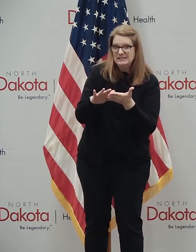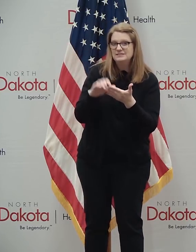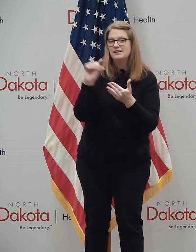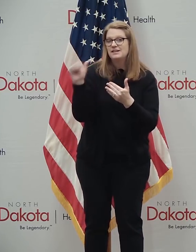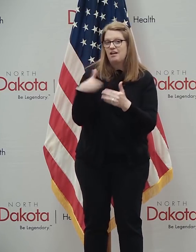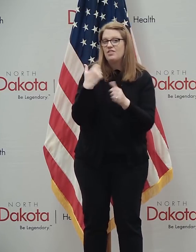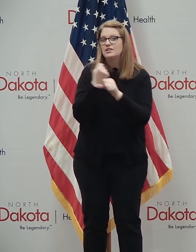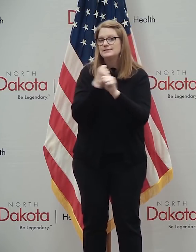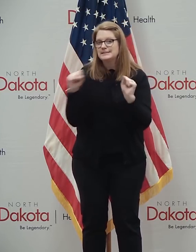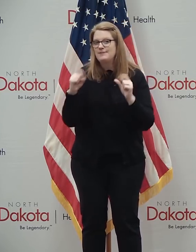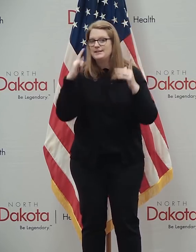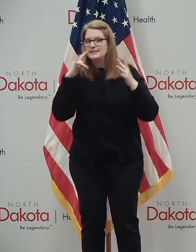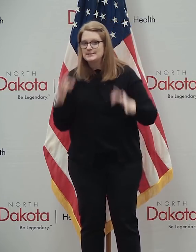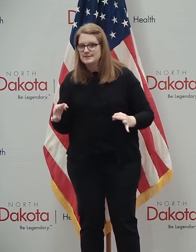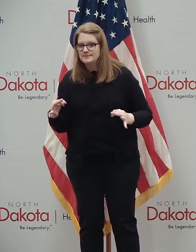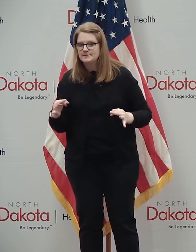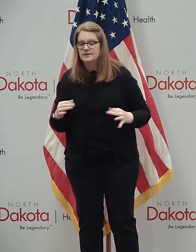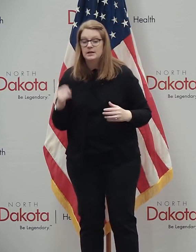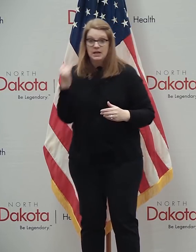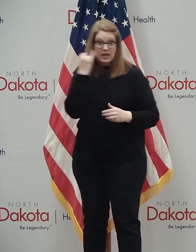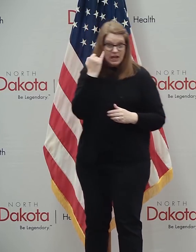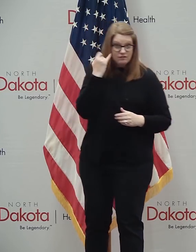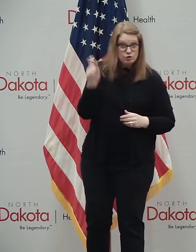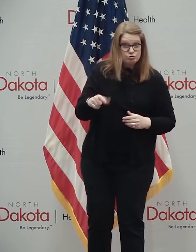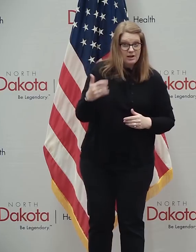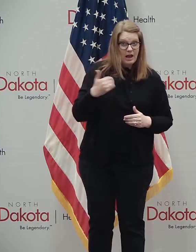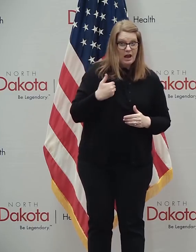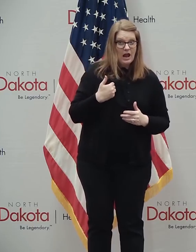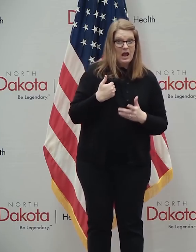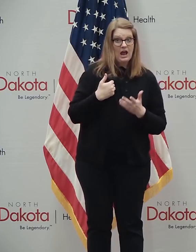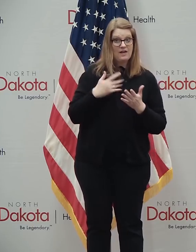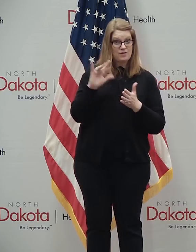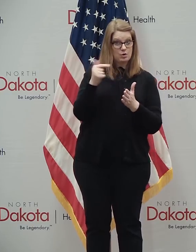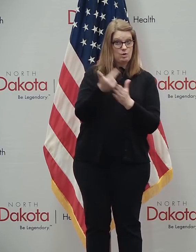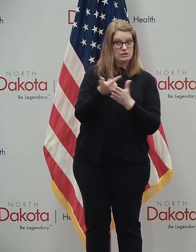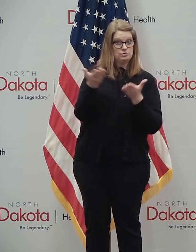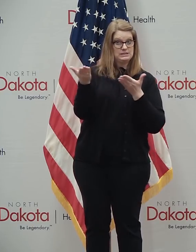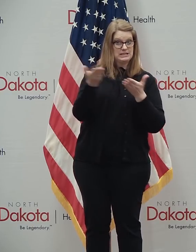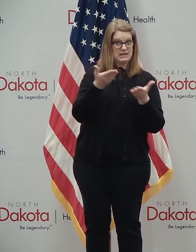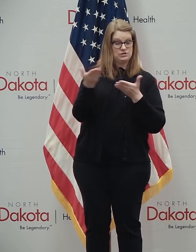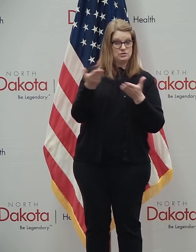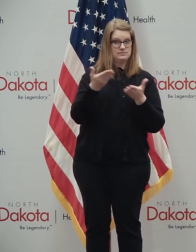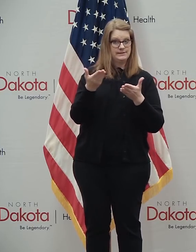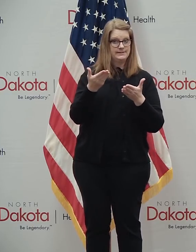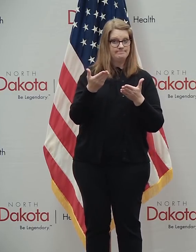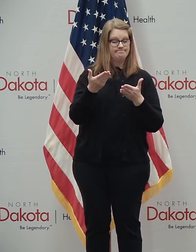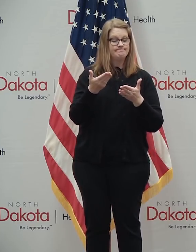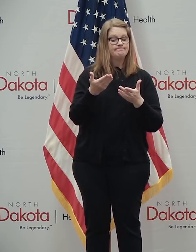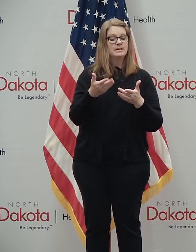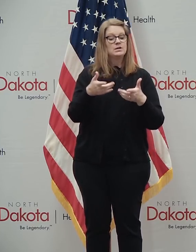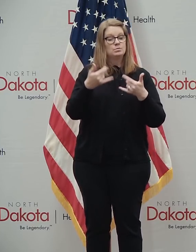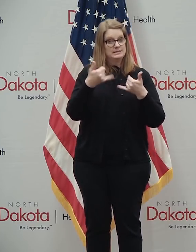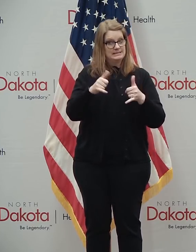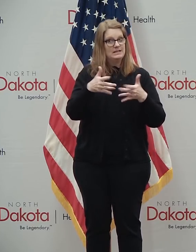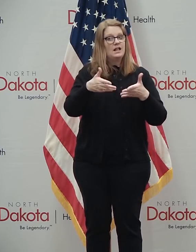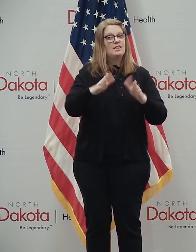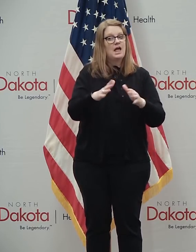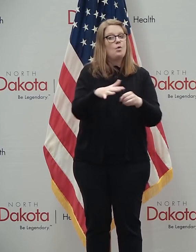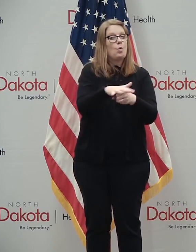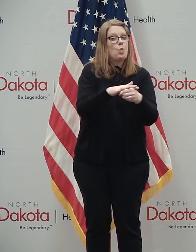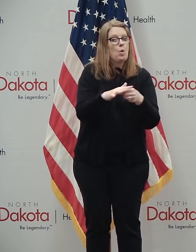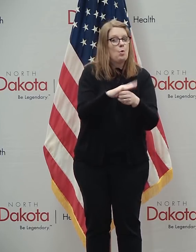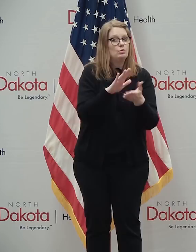precautions. Decisions around whether to host a graduation ceremony will remain at the discretion of local school boards